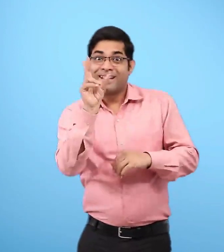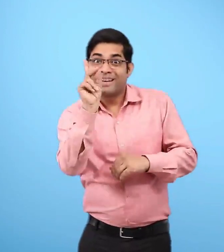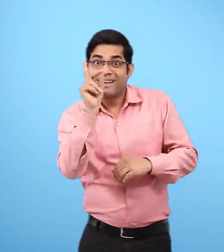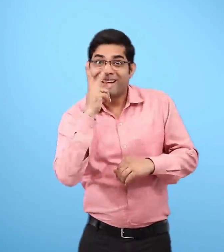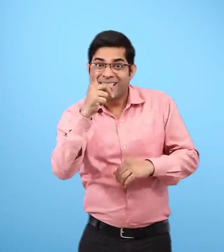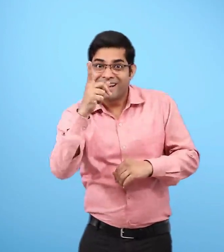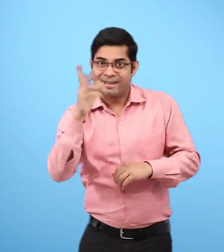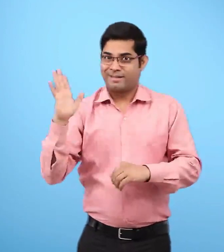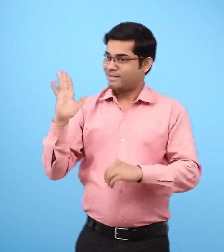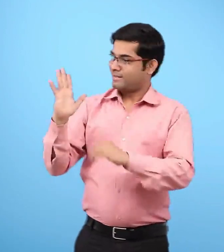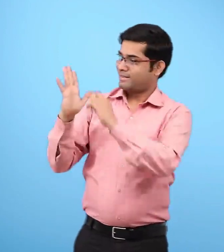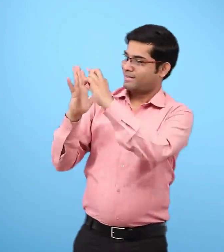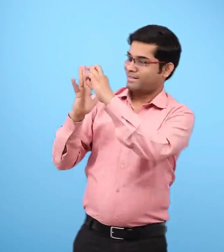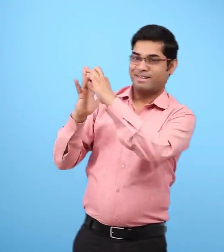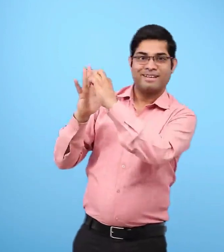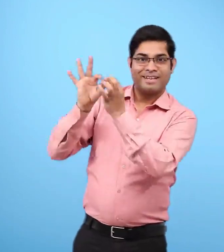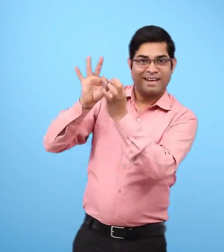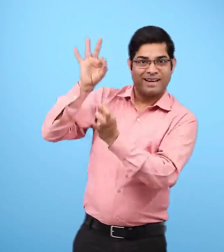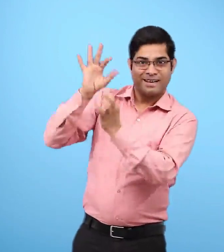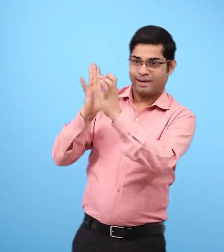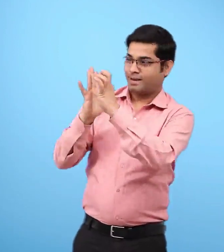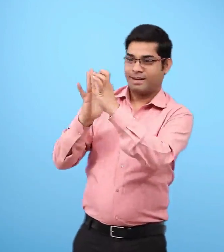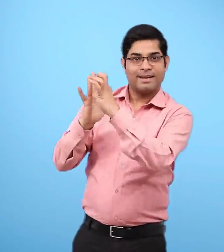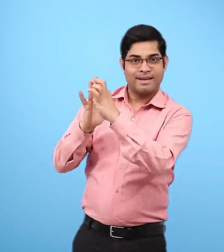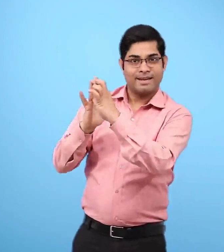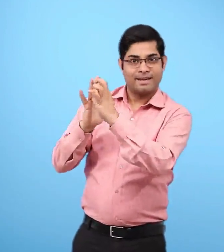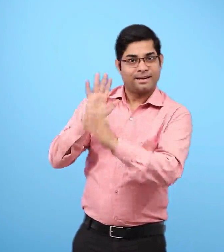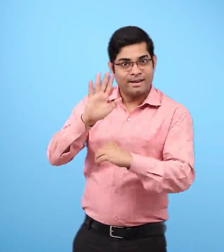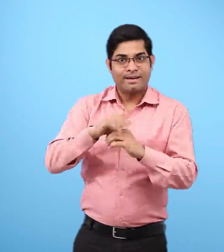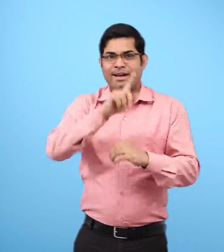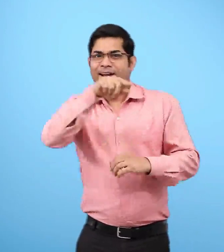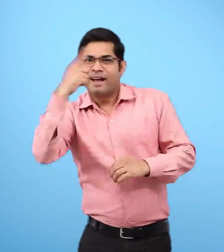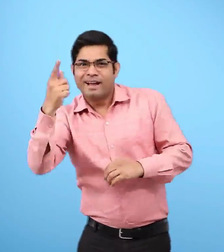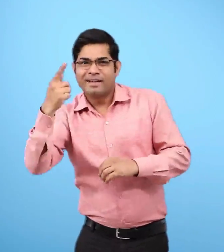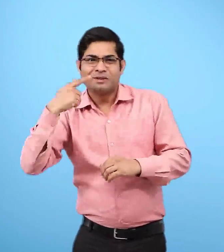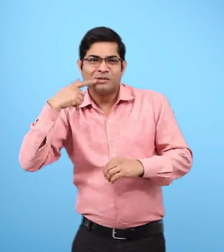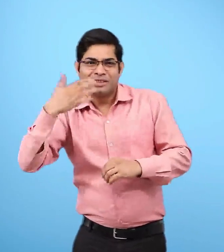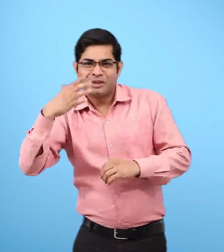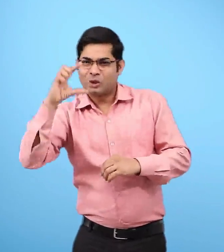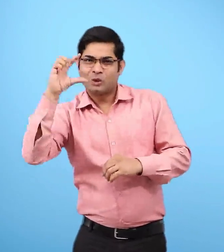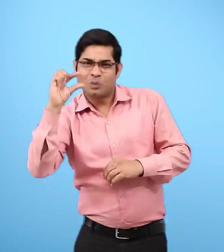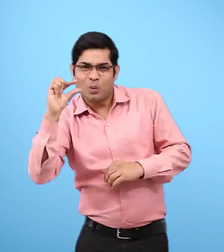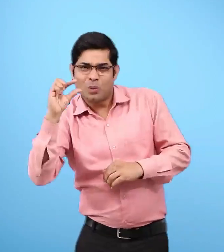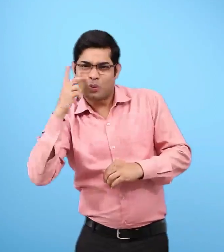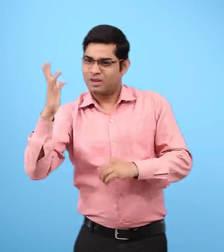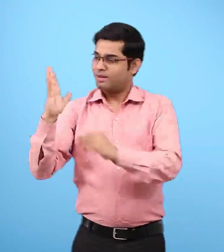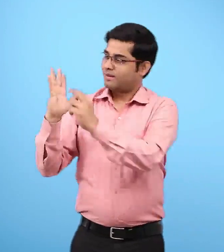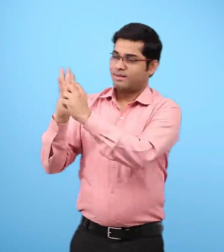Chili 2 is as long as your ring finger. And chili 3 is as